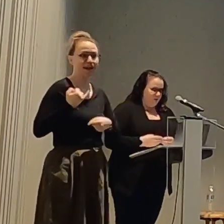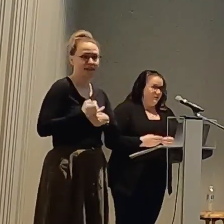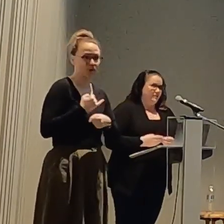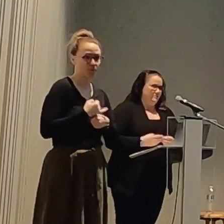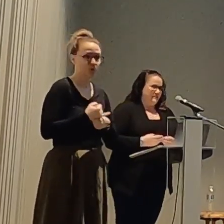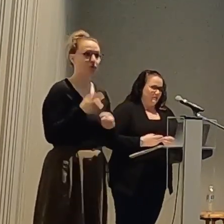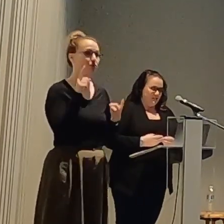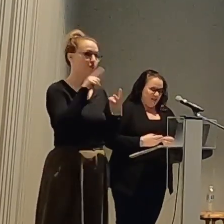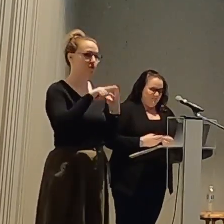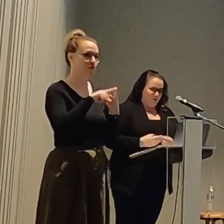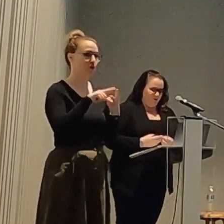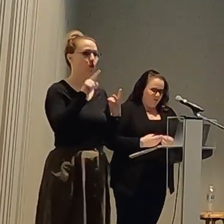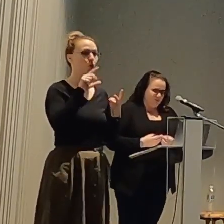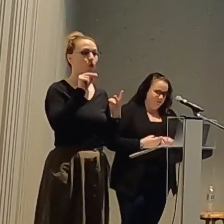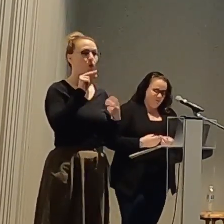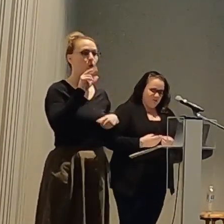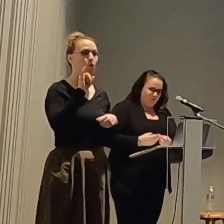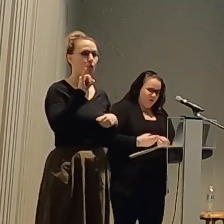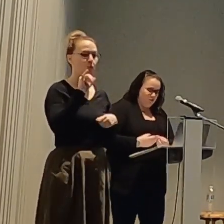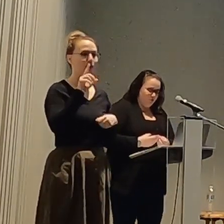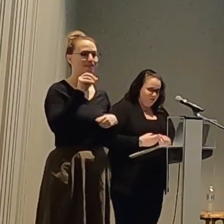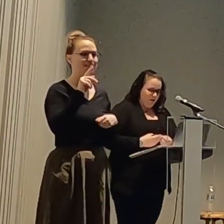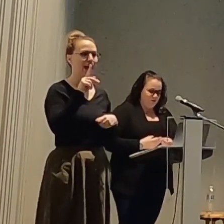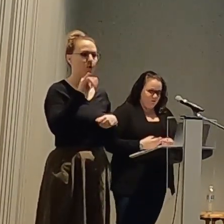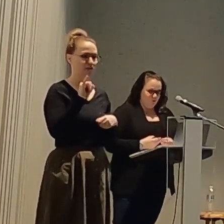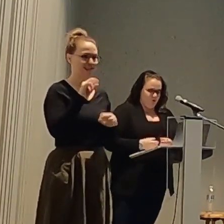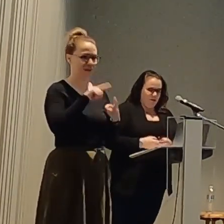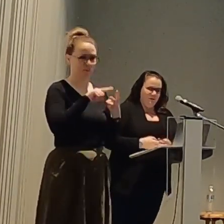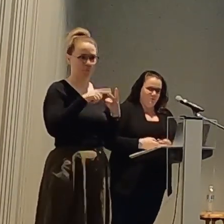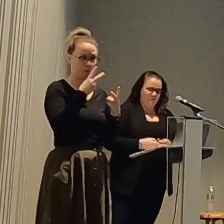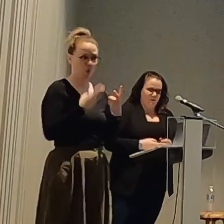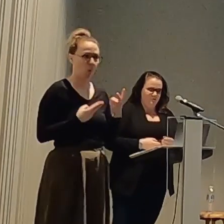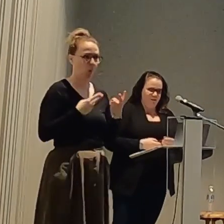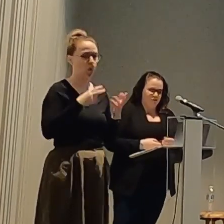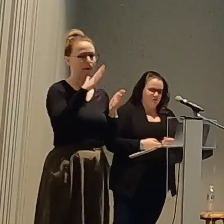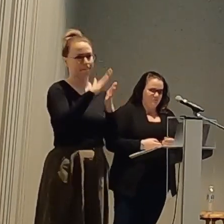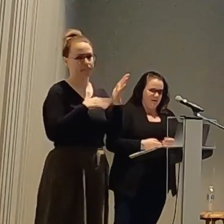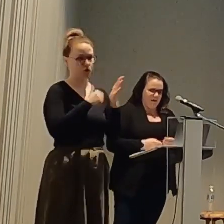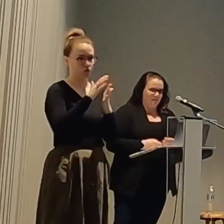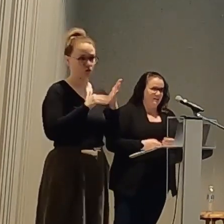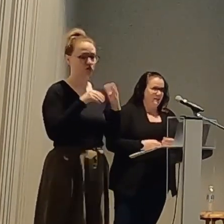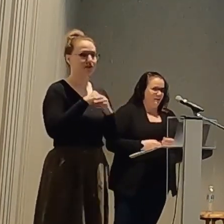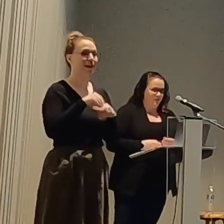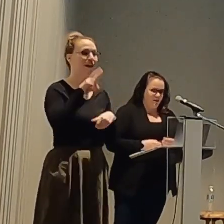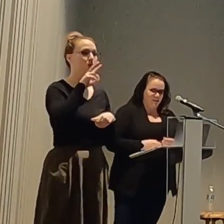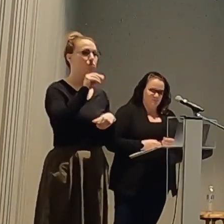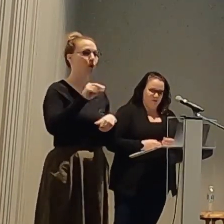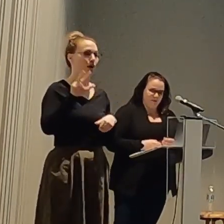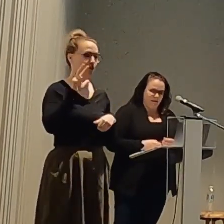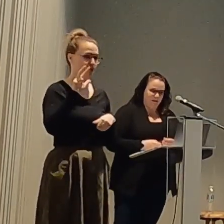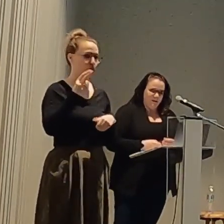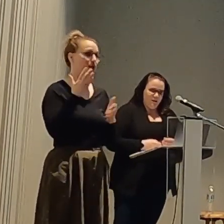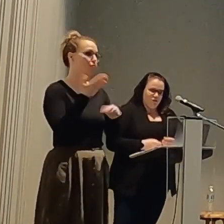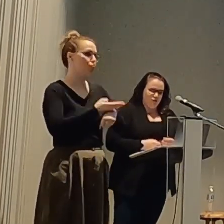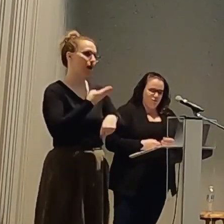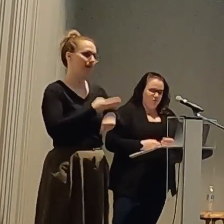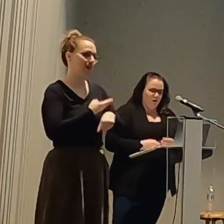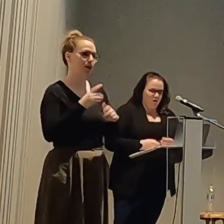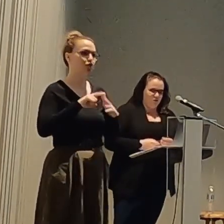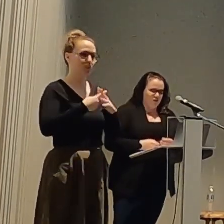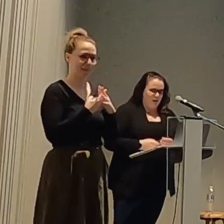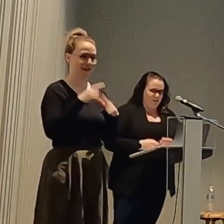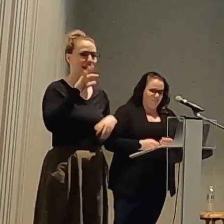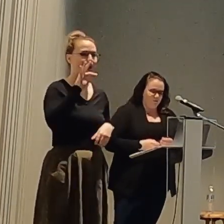those are the Lewandowski murals. So in 2003, when renovations began to the FIA's building,